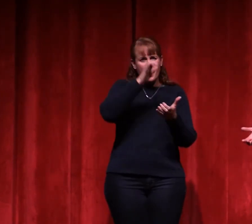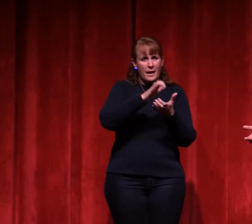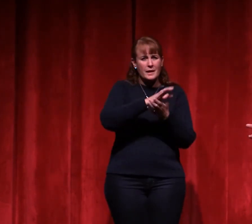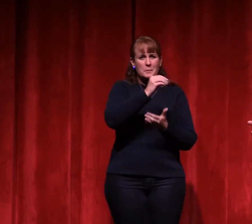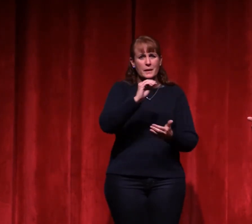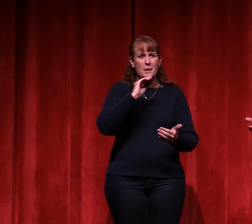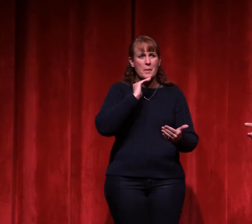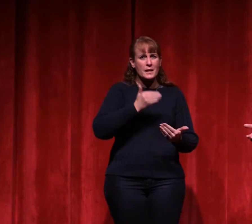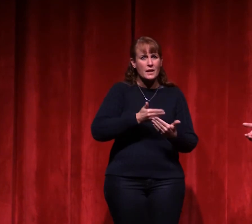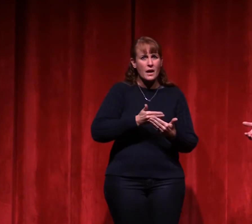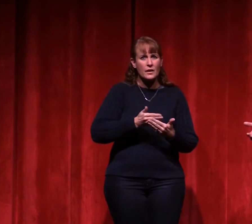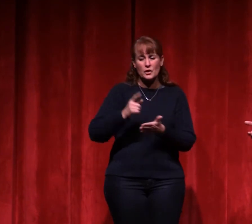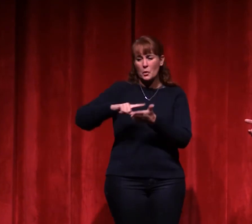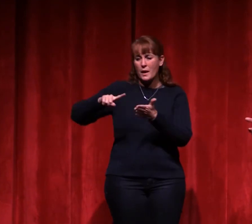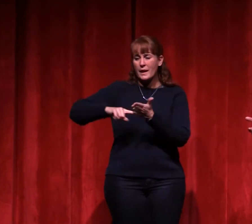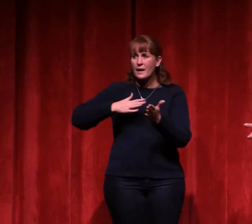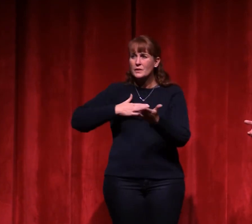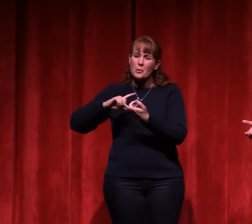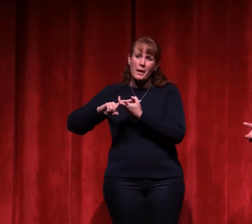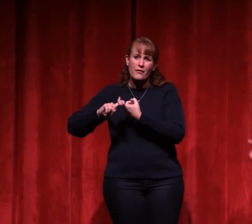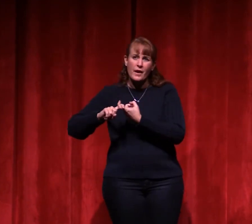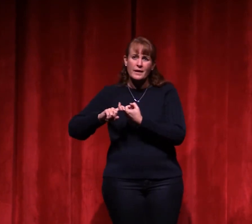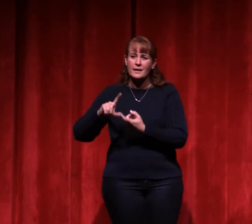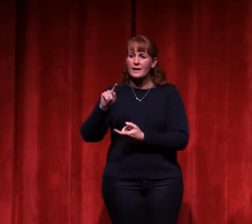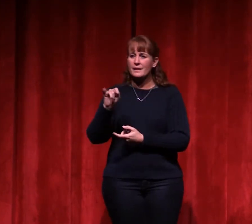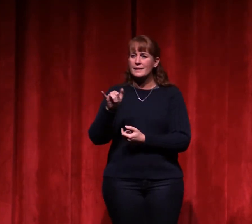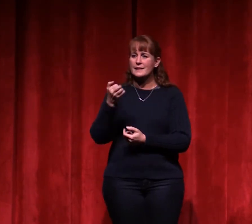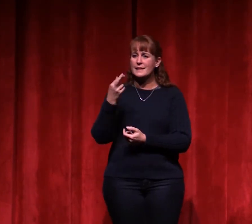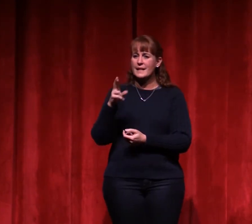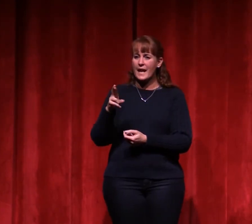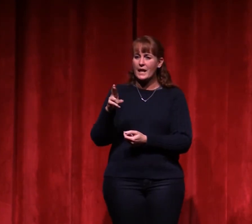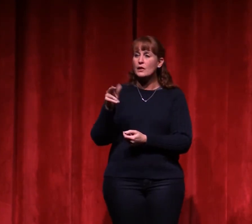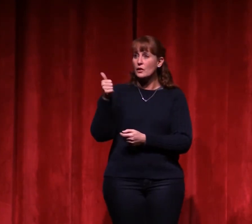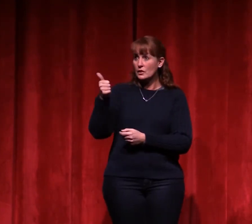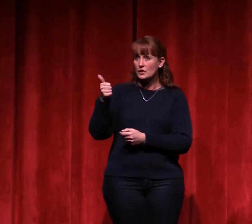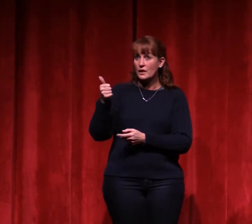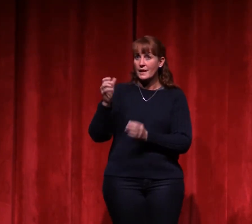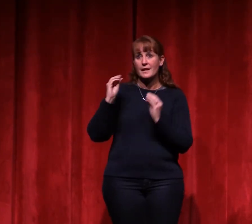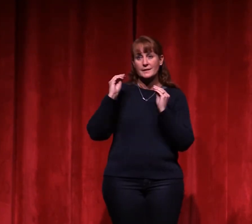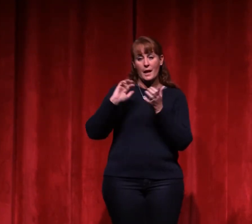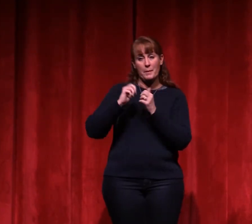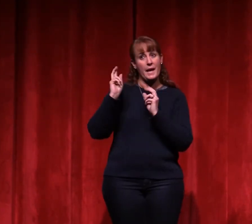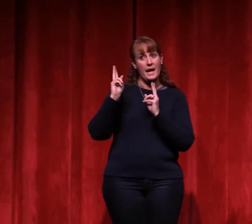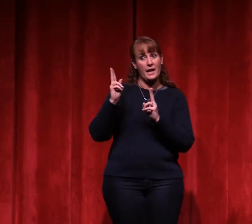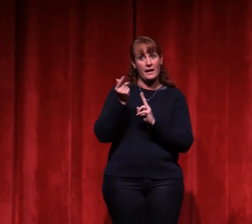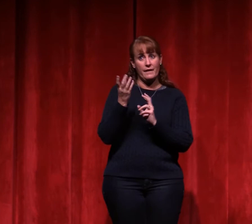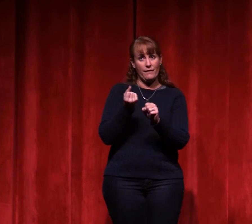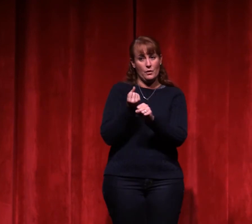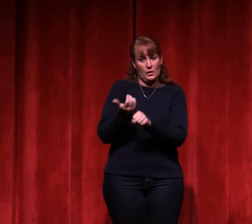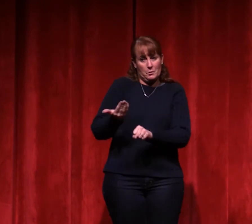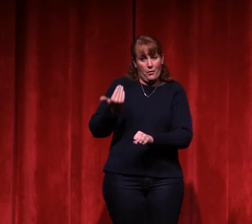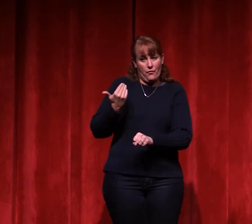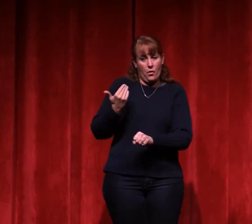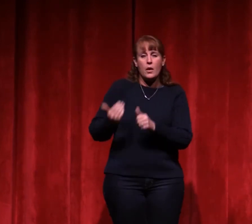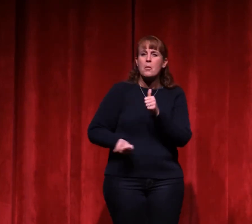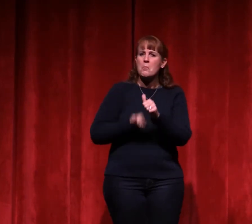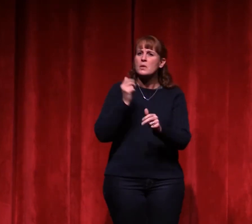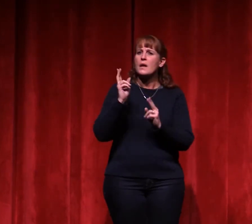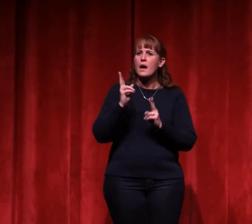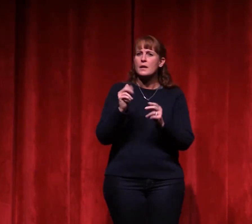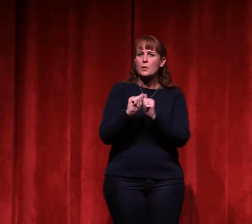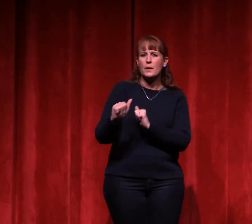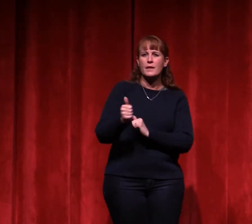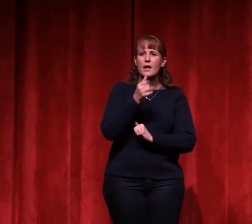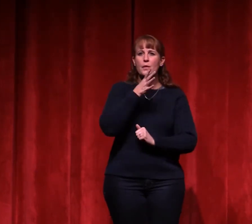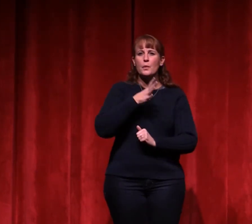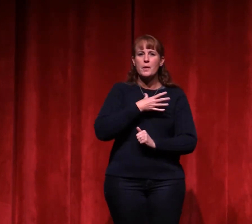I cancel on Taylor? Taylor and Meredith had taught me to hunt a few years before that. I primarily hunted with other